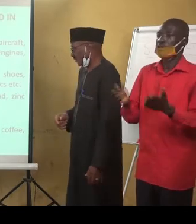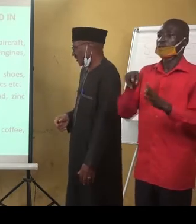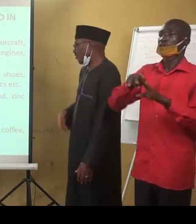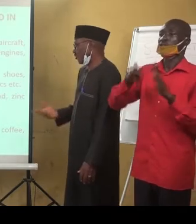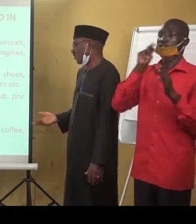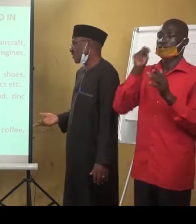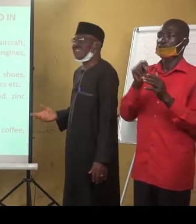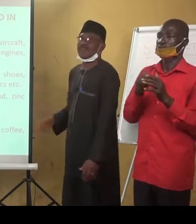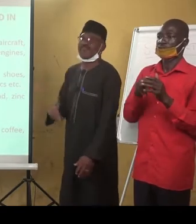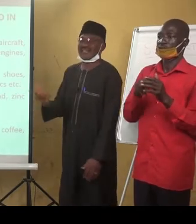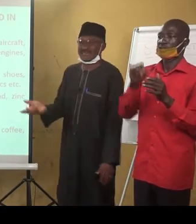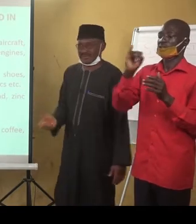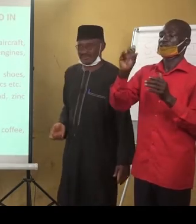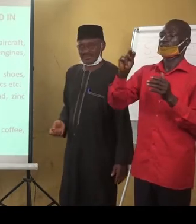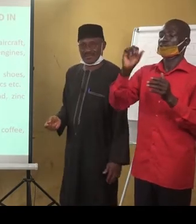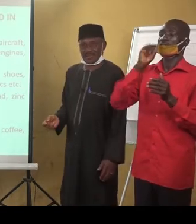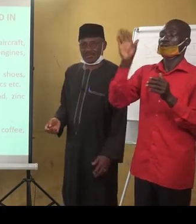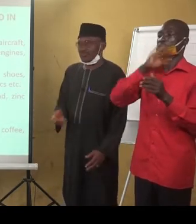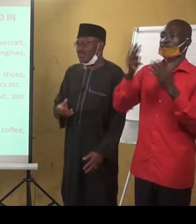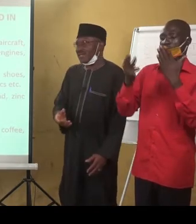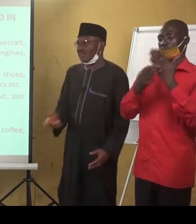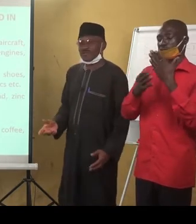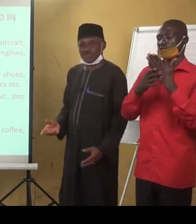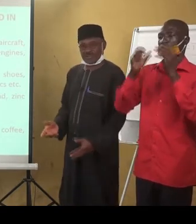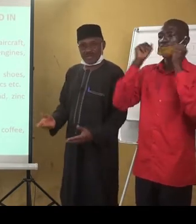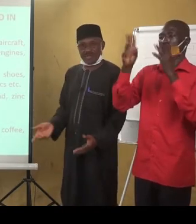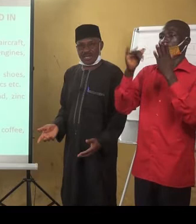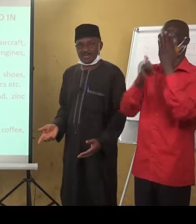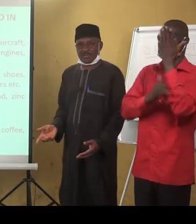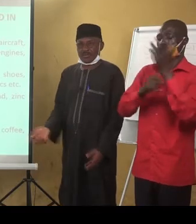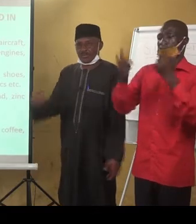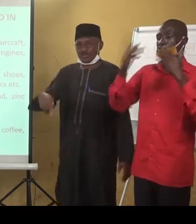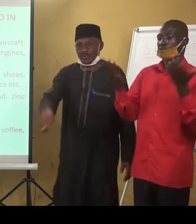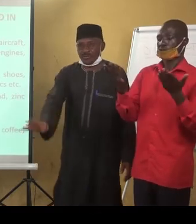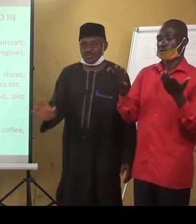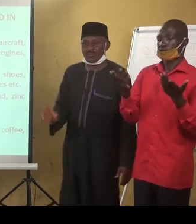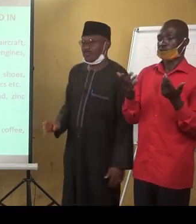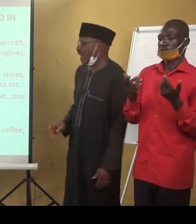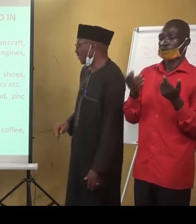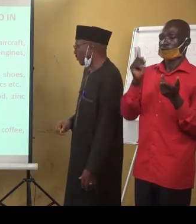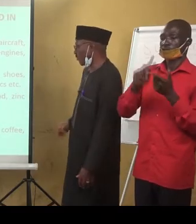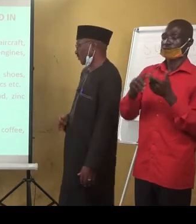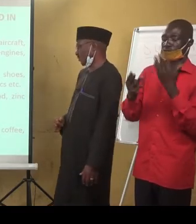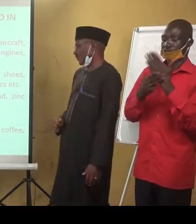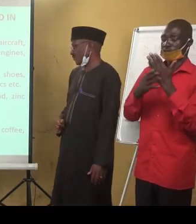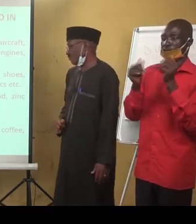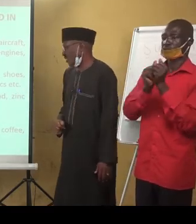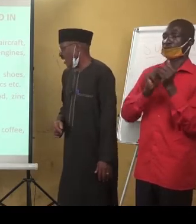Finance, insurance, and banking. Many countries come here to bank with